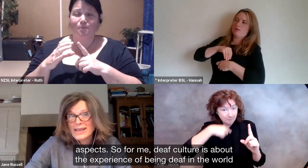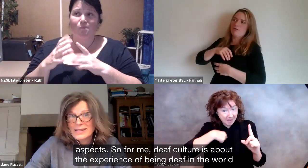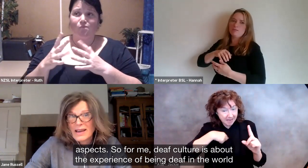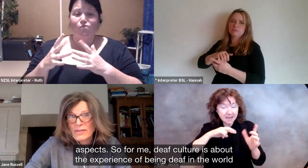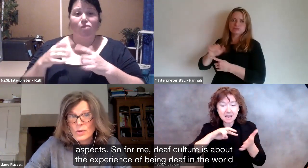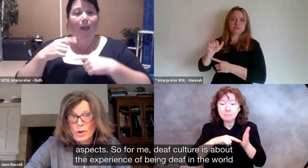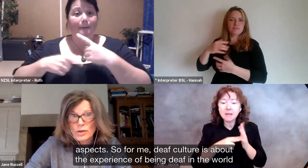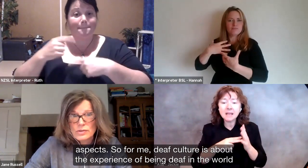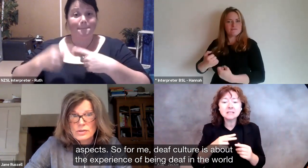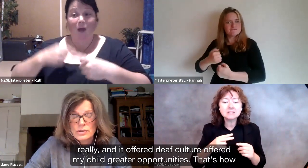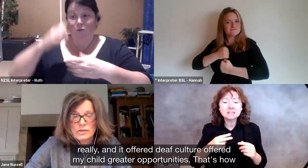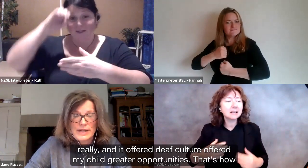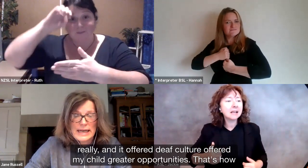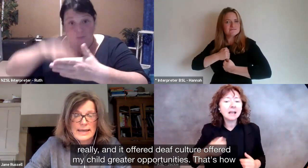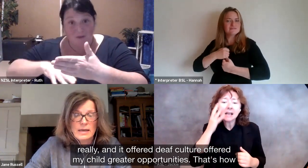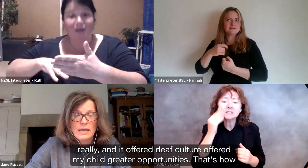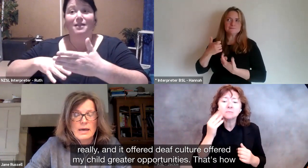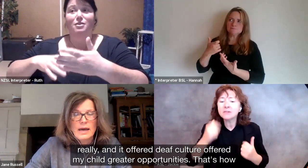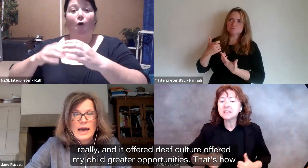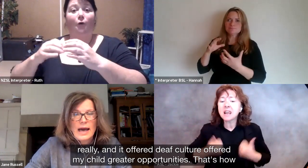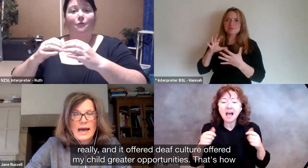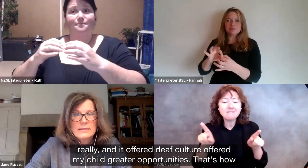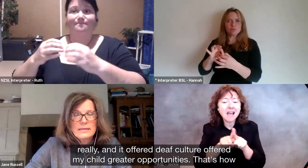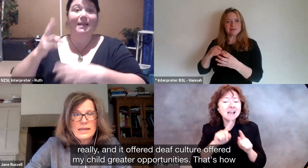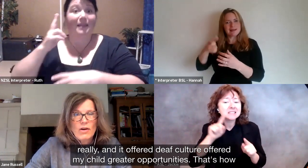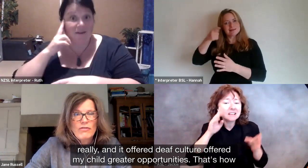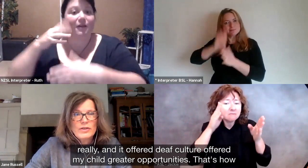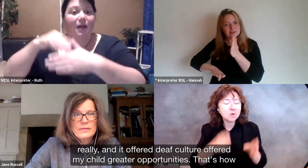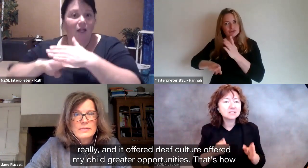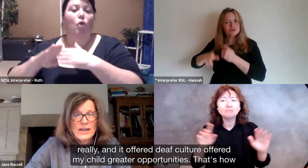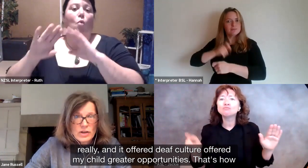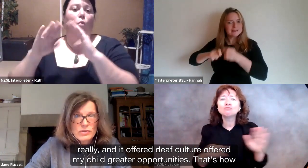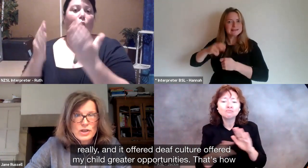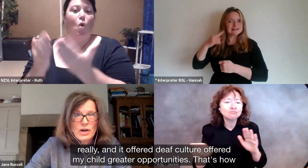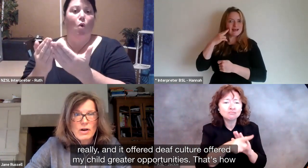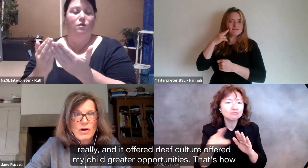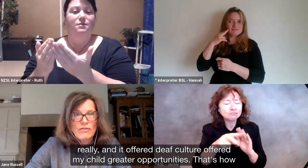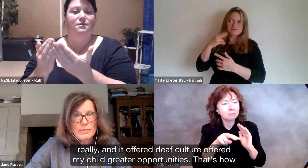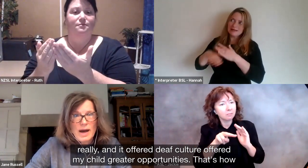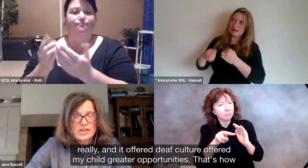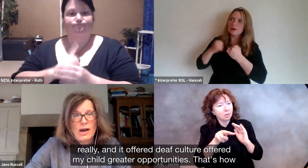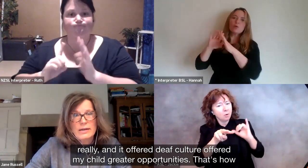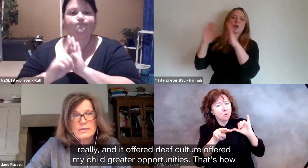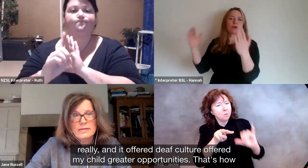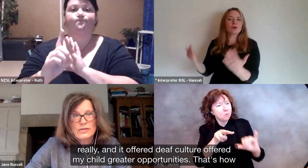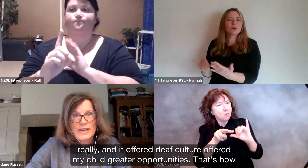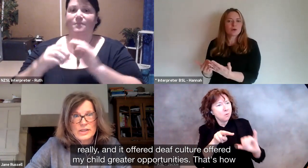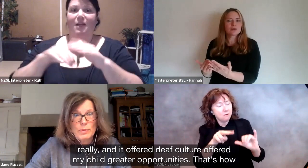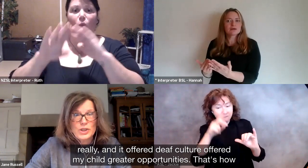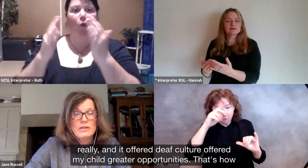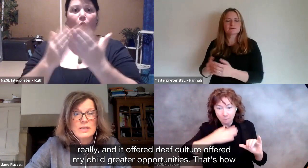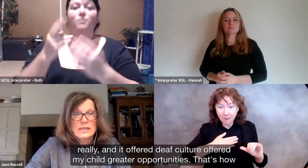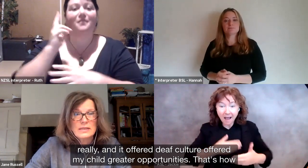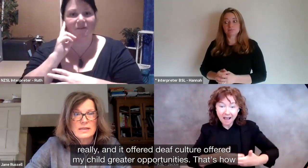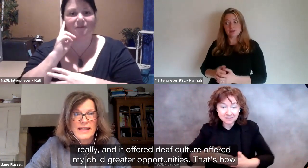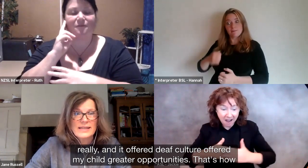being deaf in the world, really. And it offered deaf culture, often my child, greater